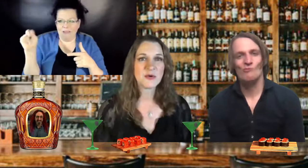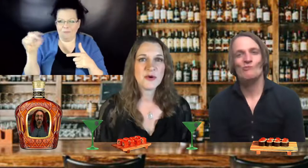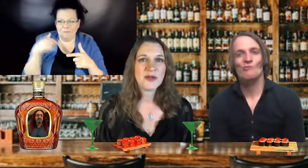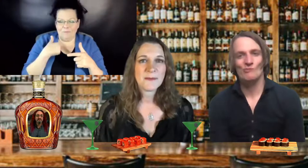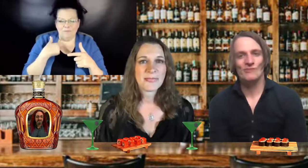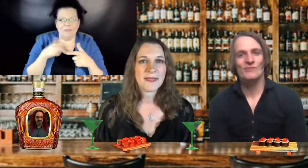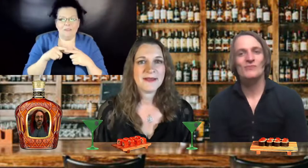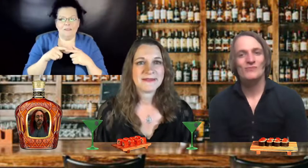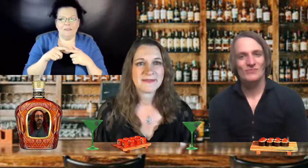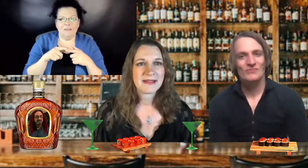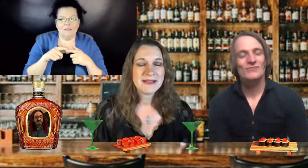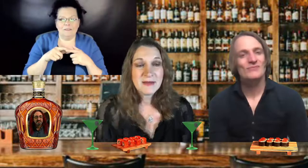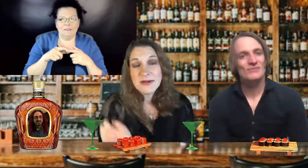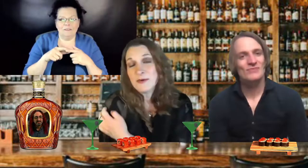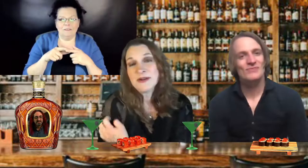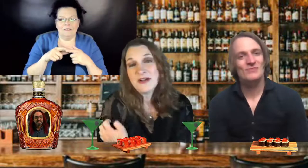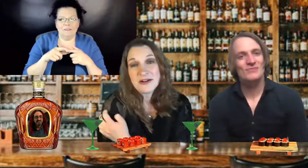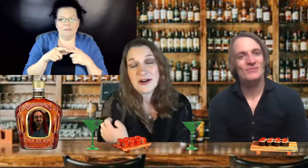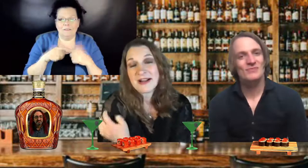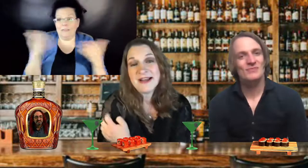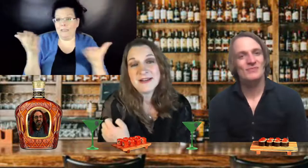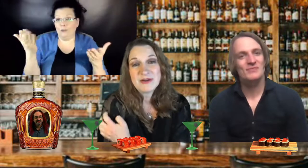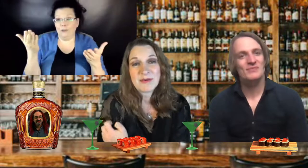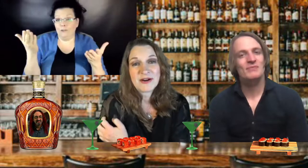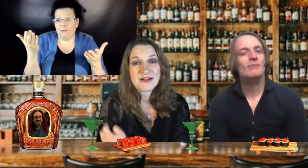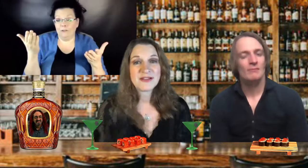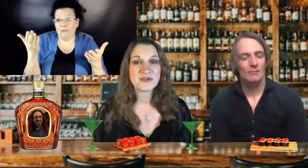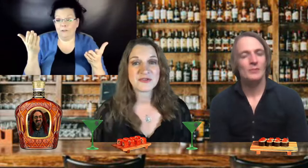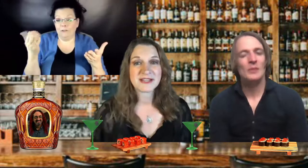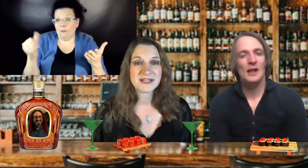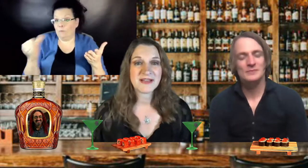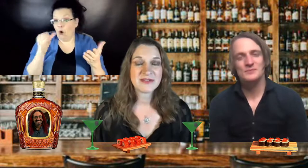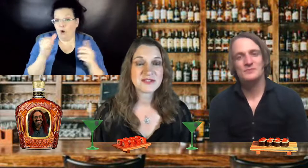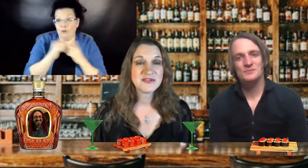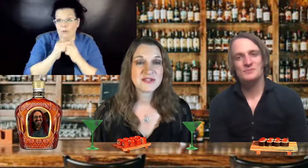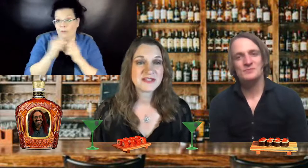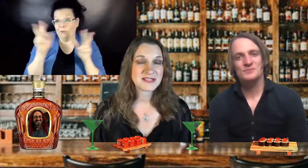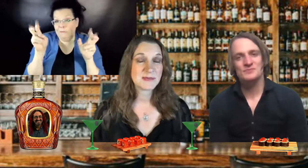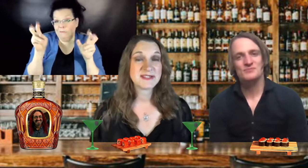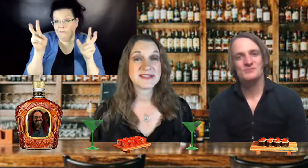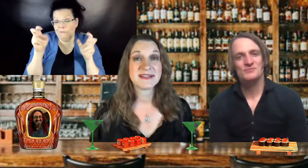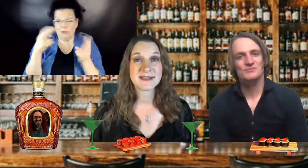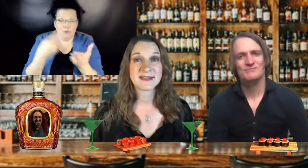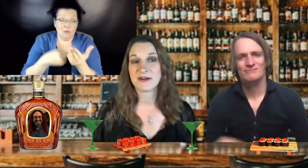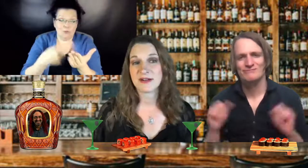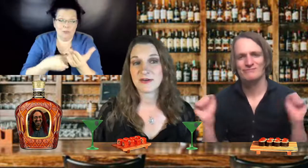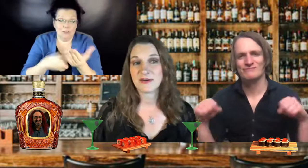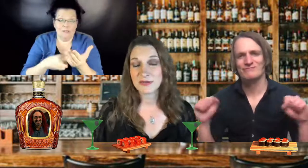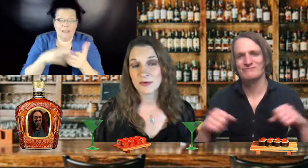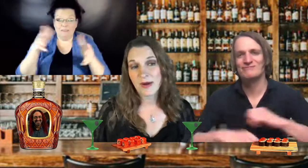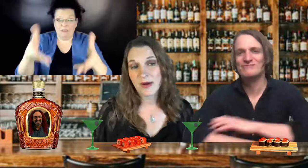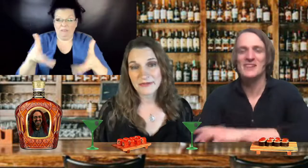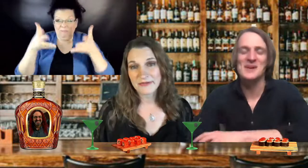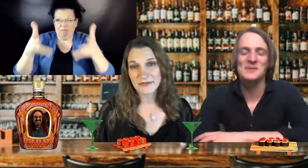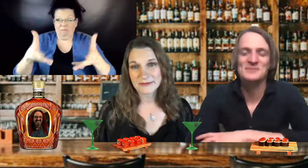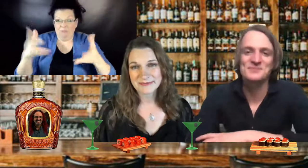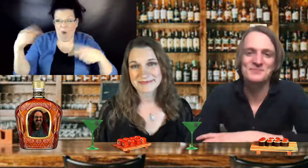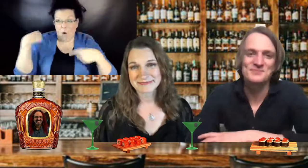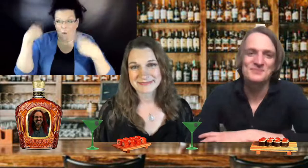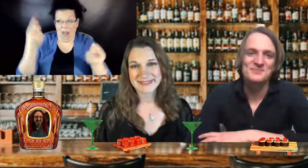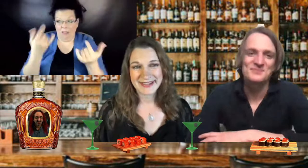So yeah, here we all are kind of in a bar together drinking, having sushi that's been sitting on the bar now for a little while.